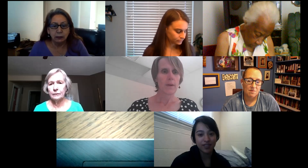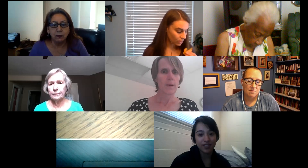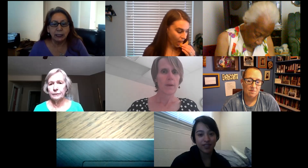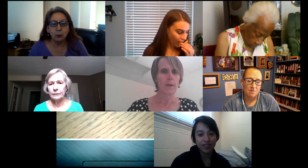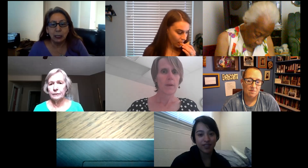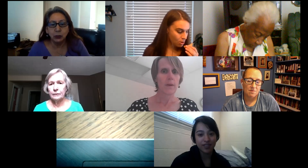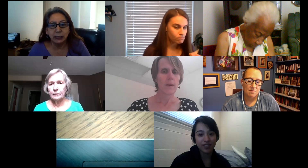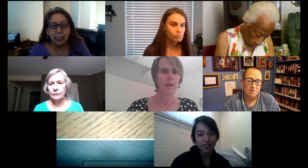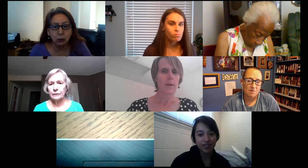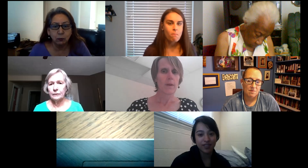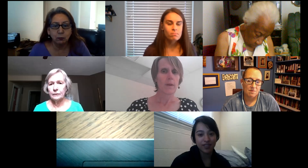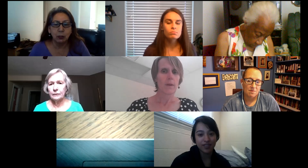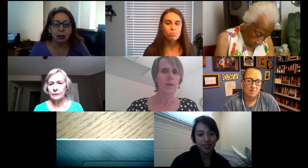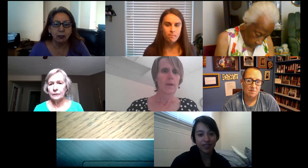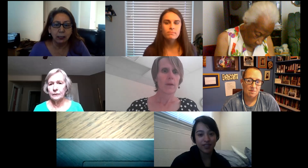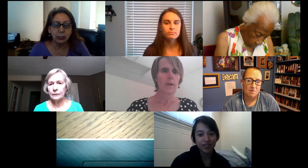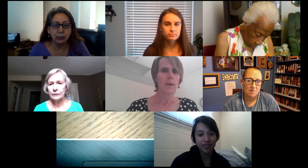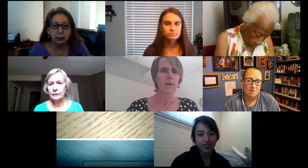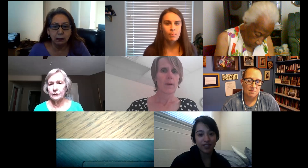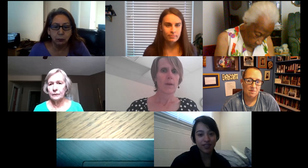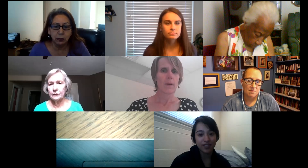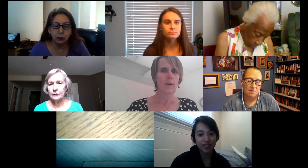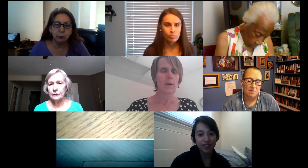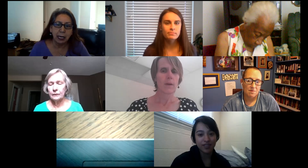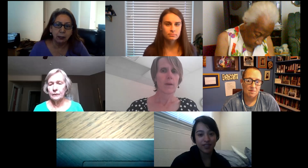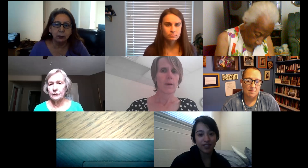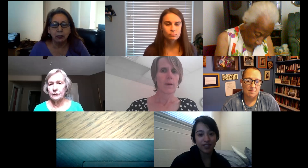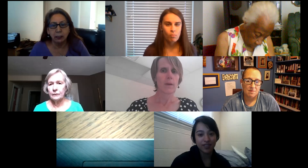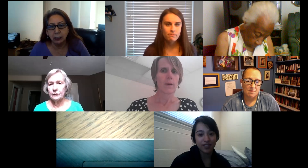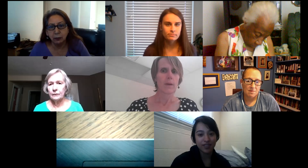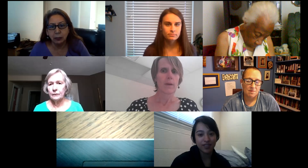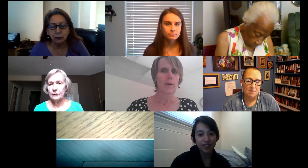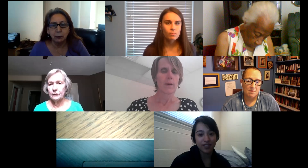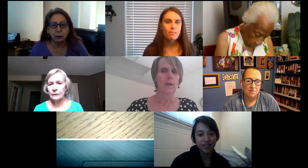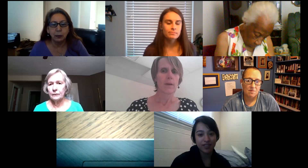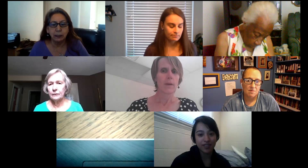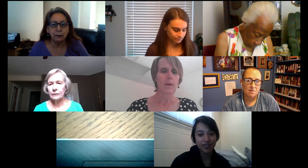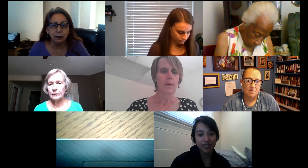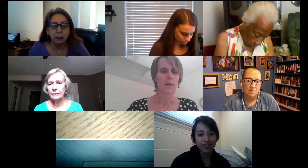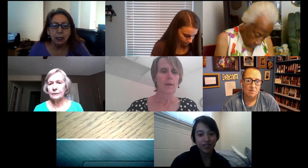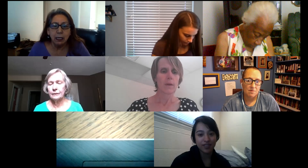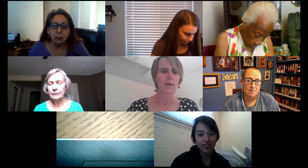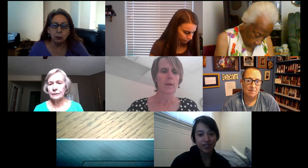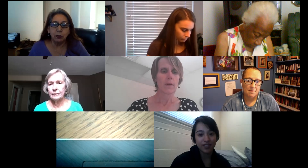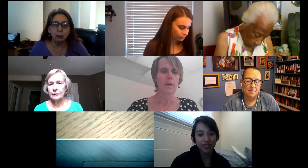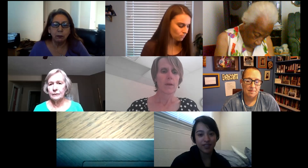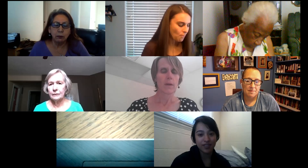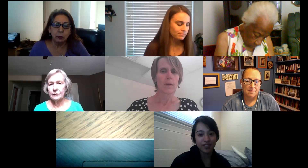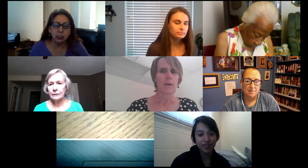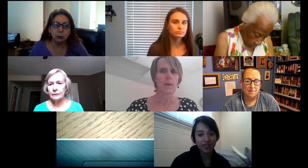you'll find out once you're diagnosed from your audiologist, whether you're mild, hard of hearing, or whatever. With her, when they told me